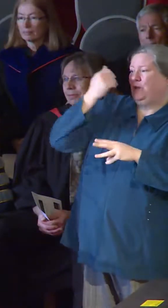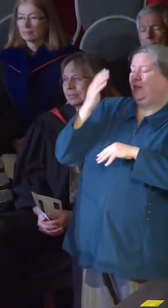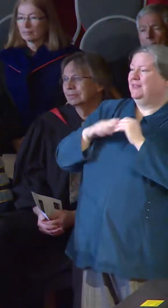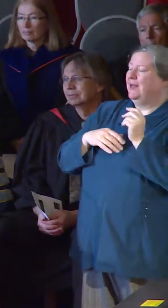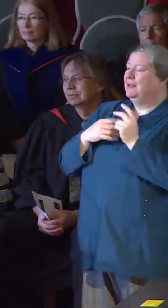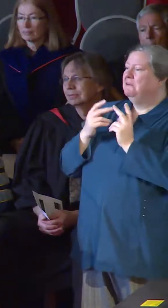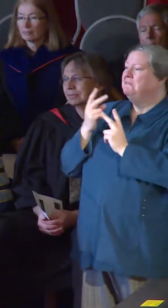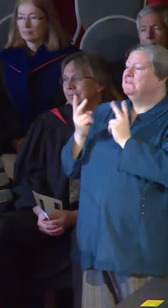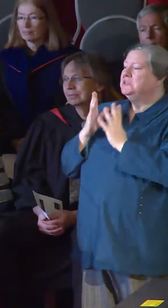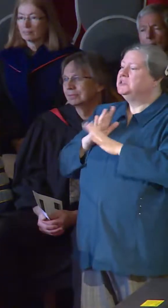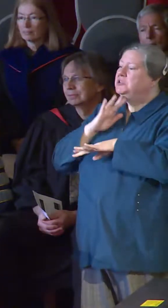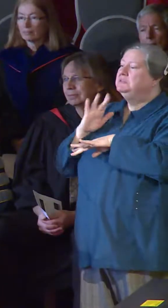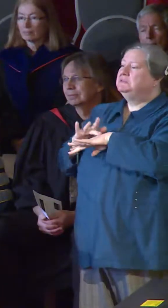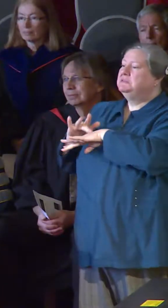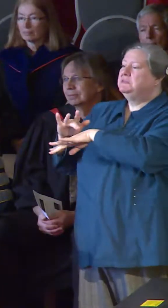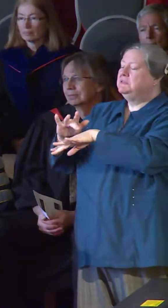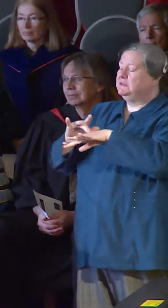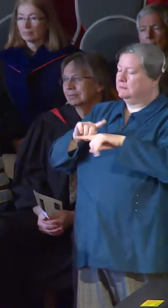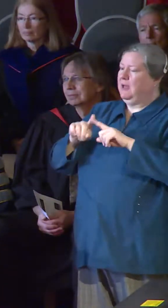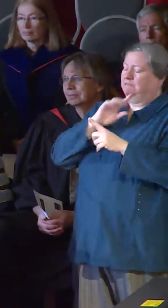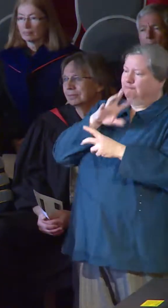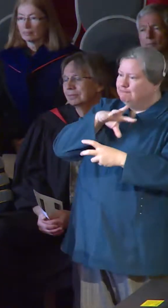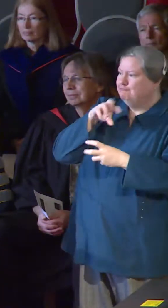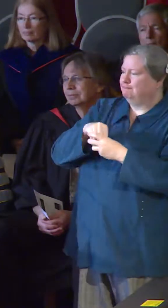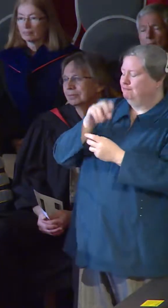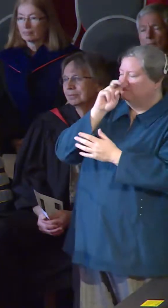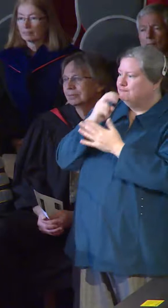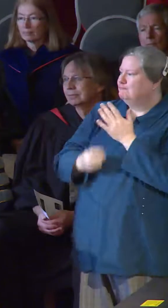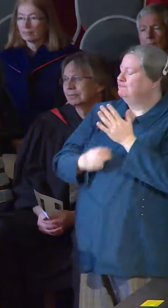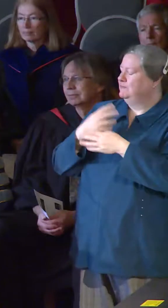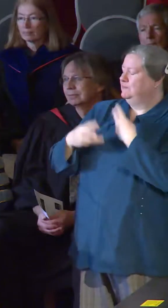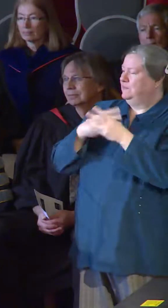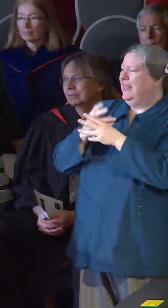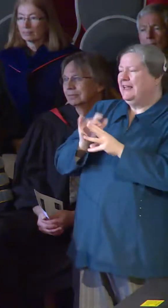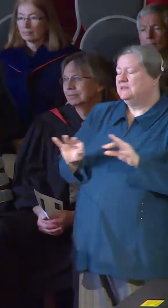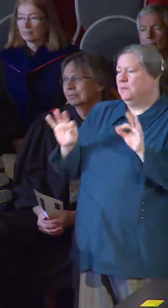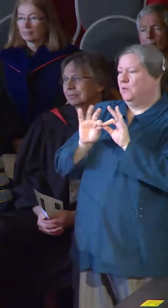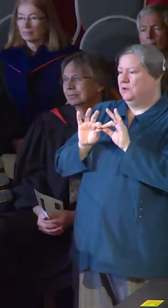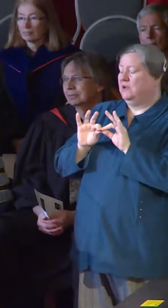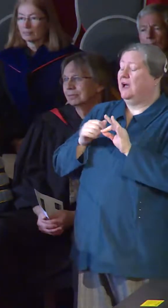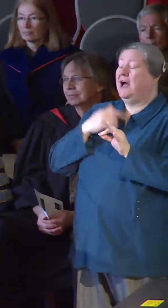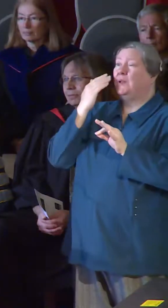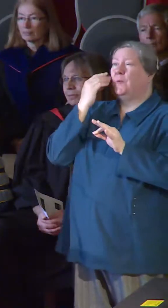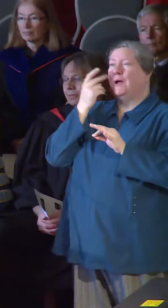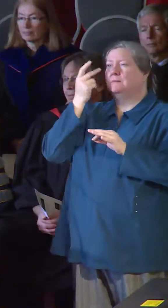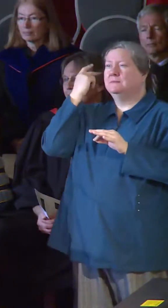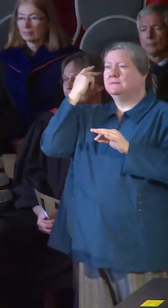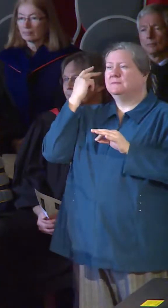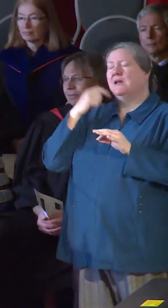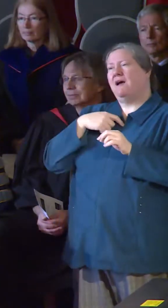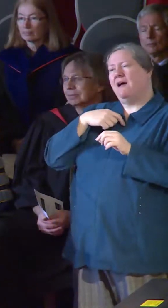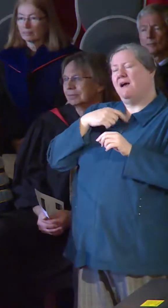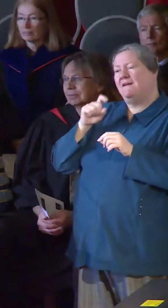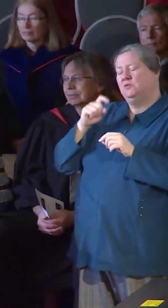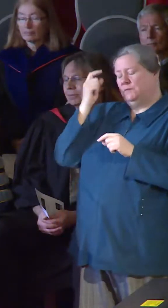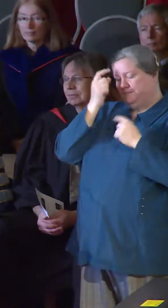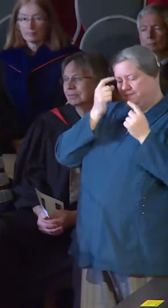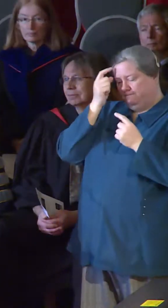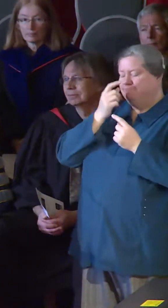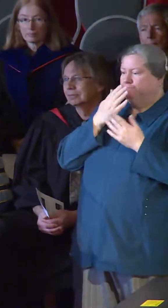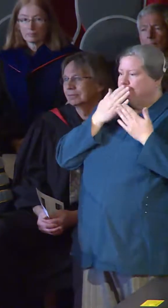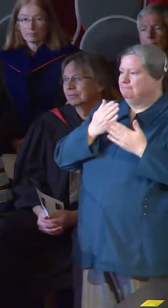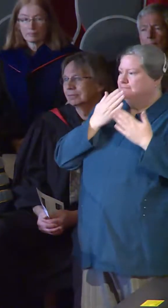I realize that it's so important to cultivate a mindset of gratitude. I'm